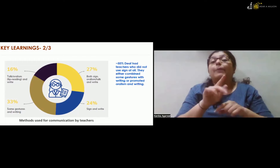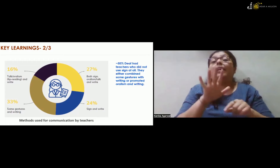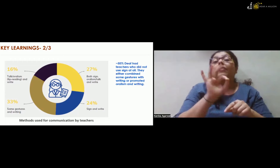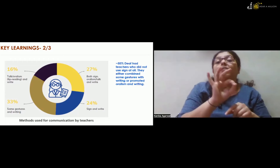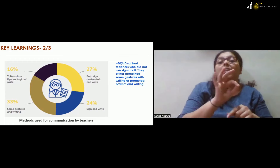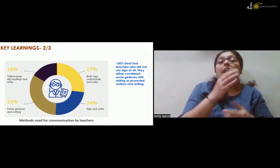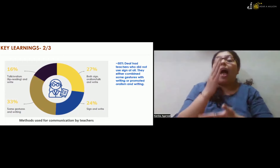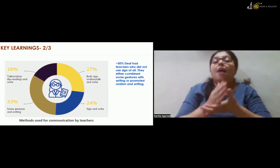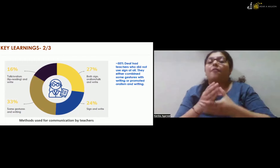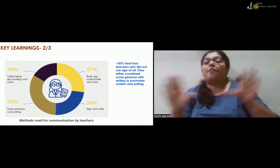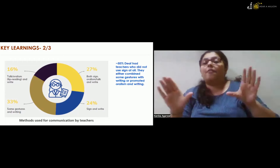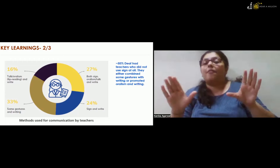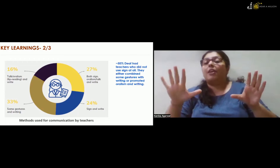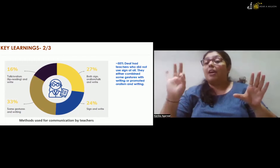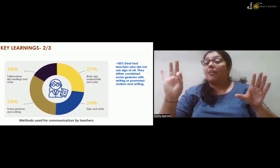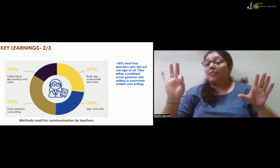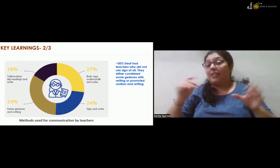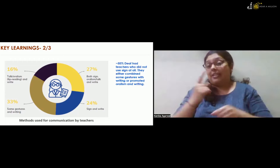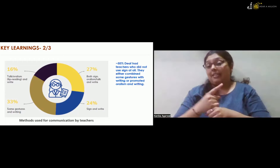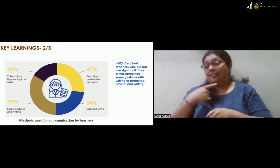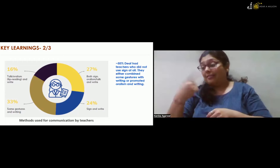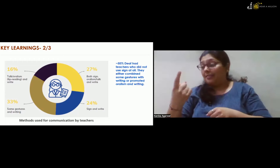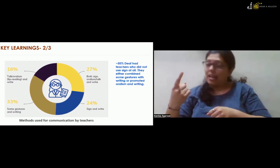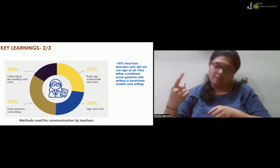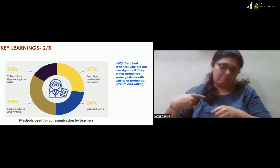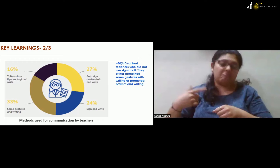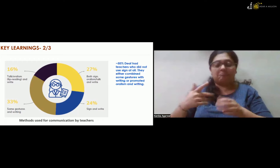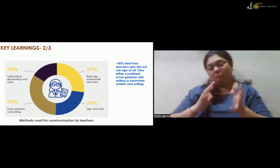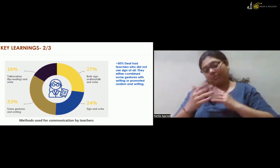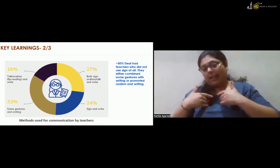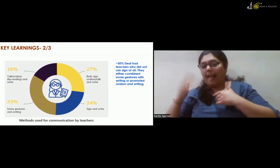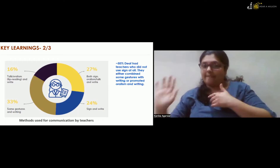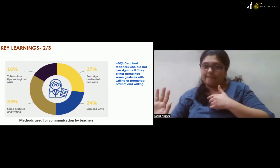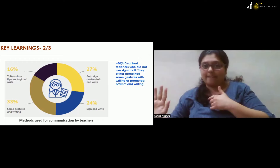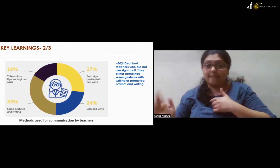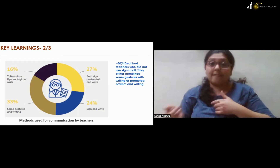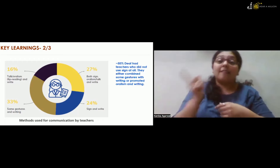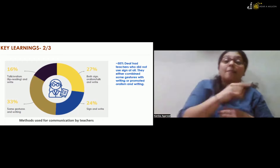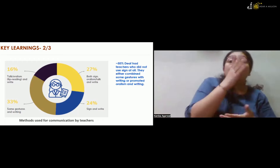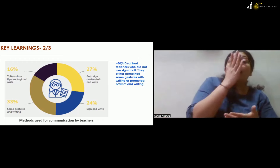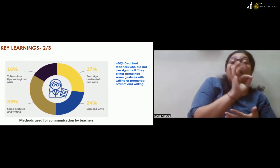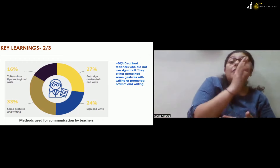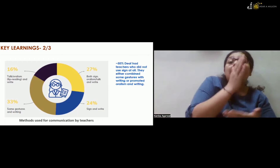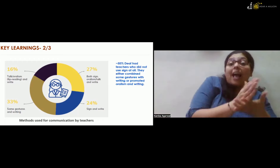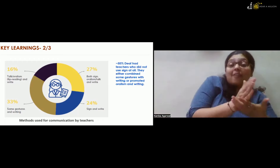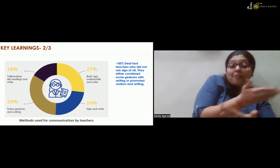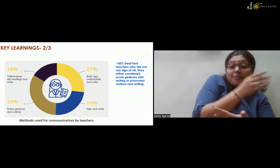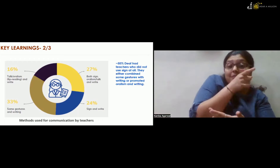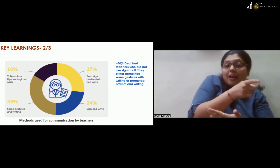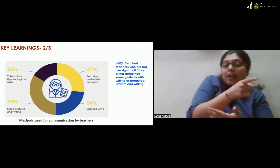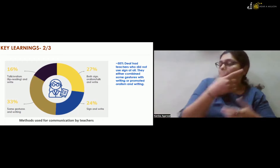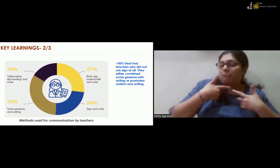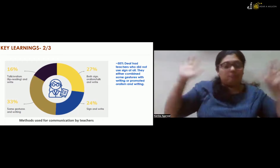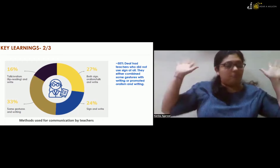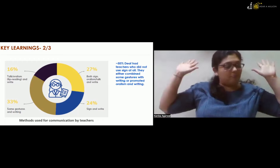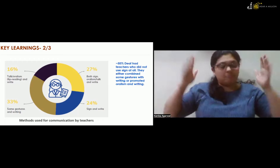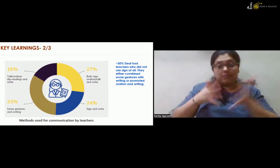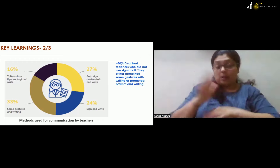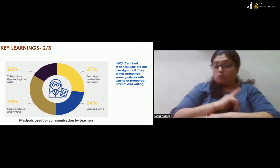and they 50% of them said that yes, they do, and 50% of them said no. So if 100 teachers, obviously it